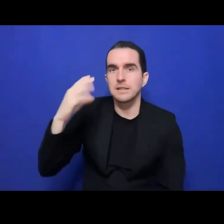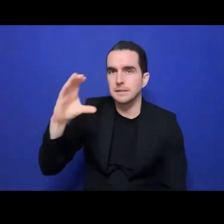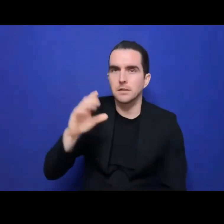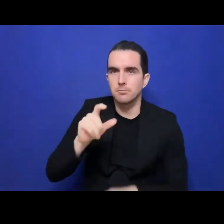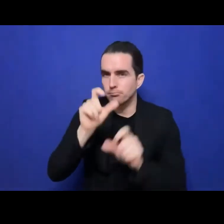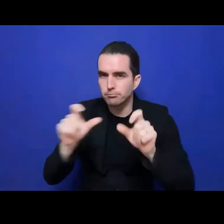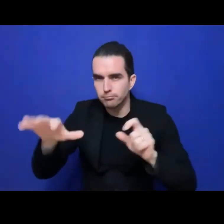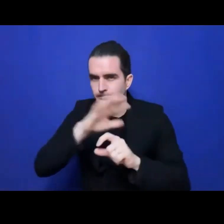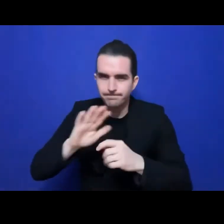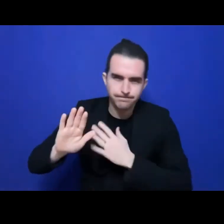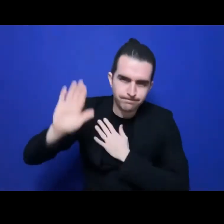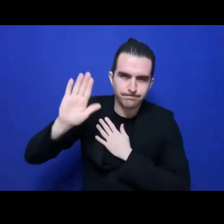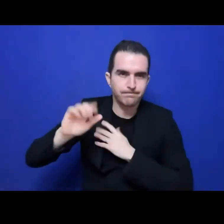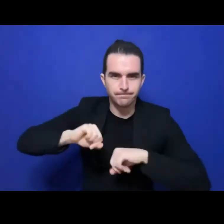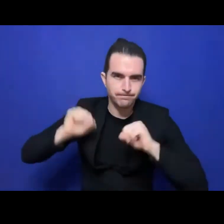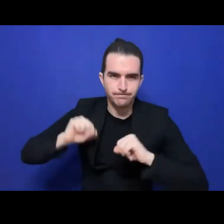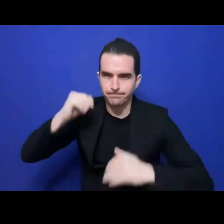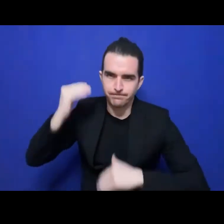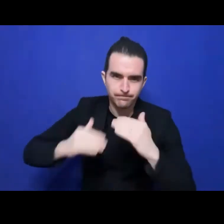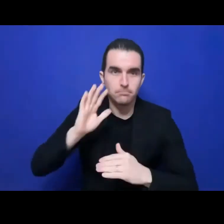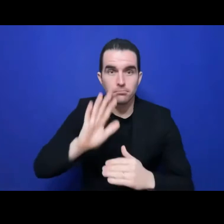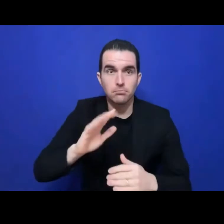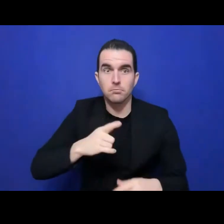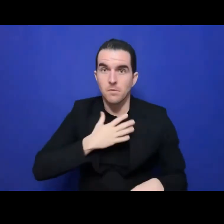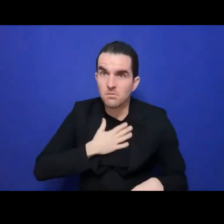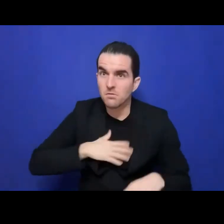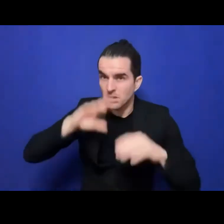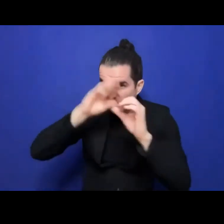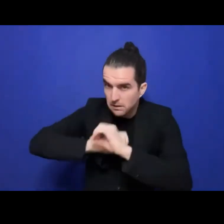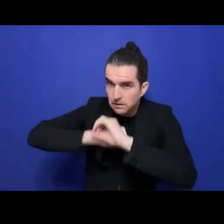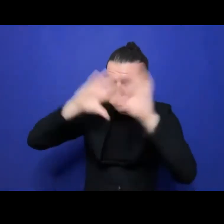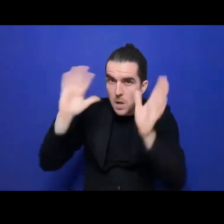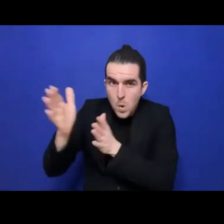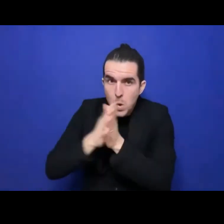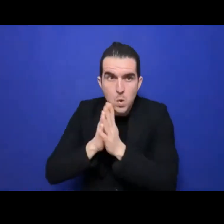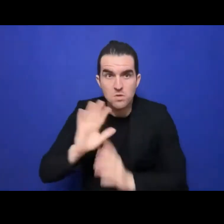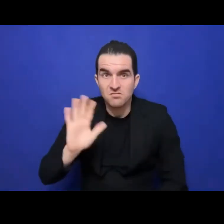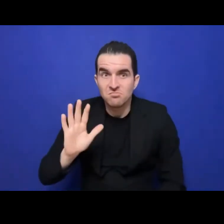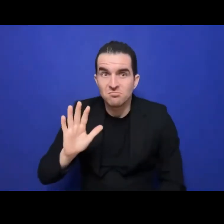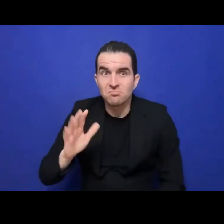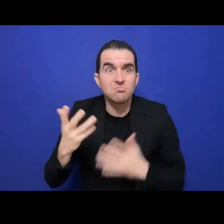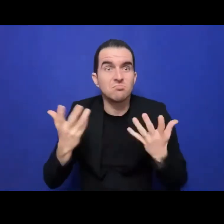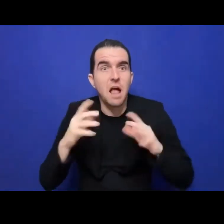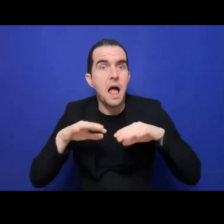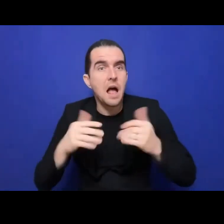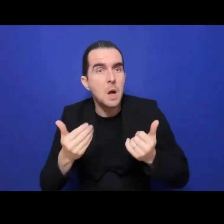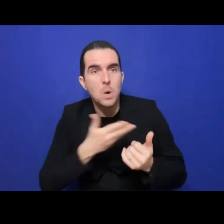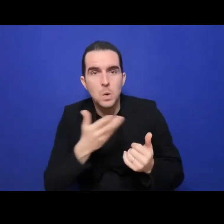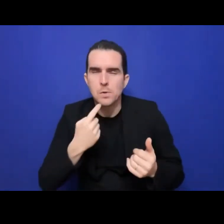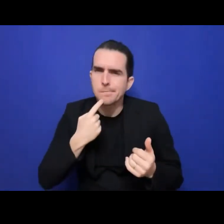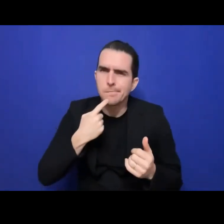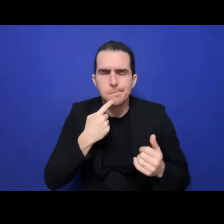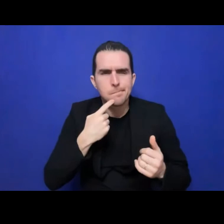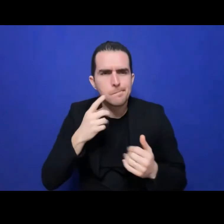those commitments. And although many have prioritized equity, perhaps